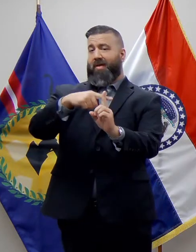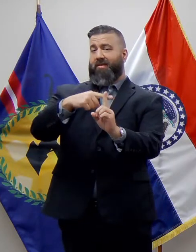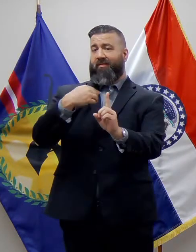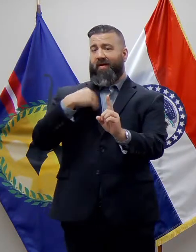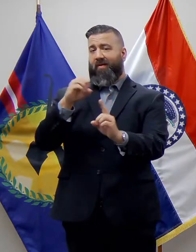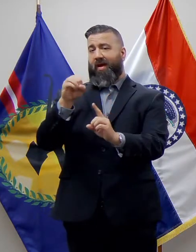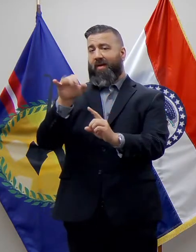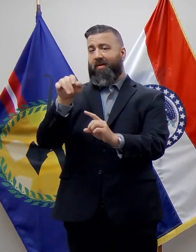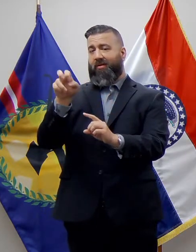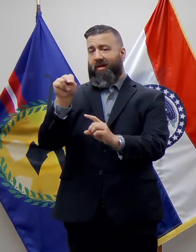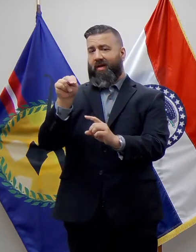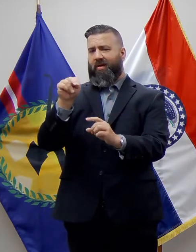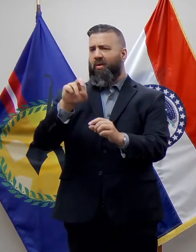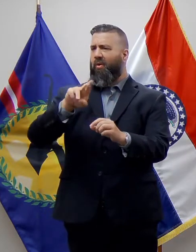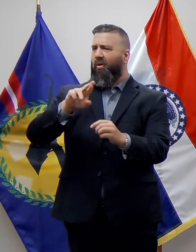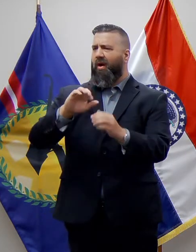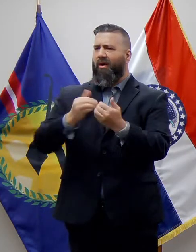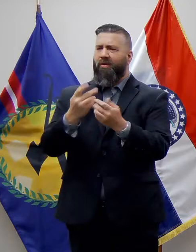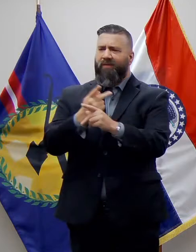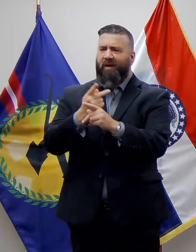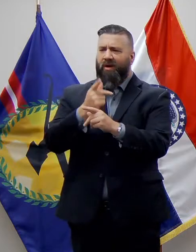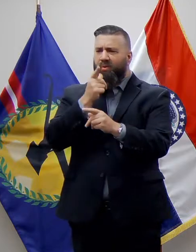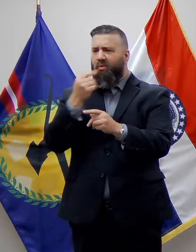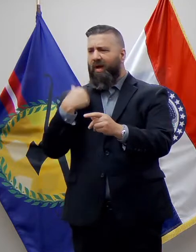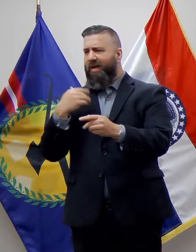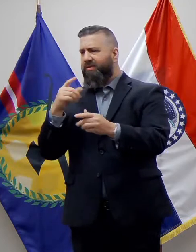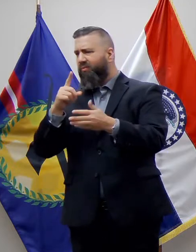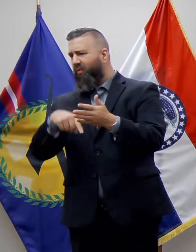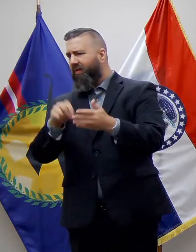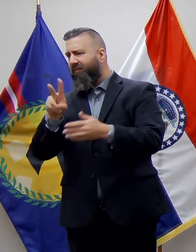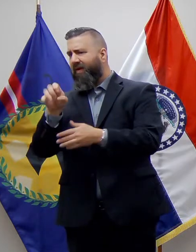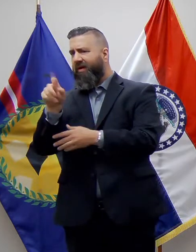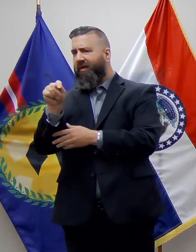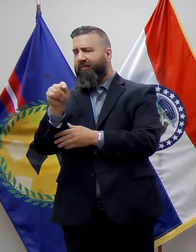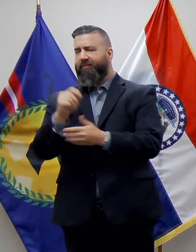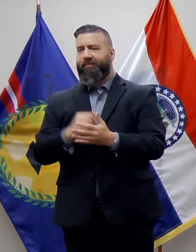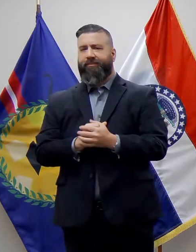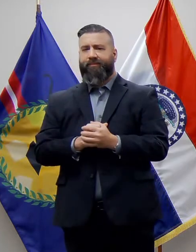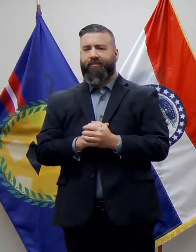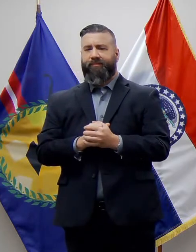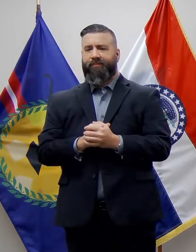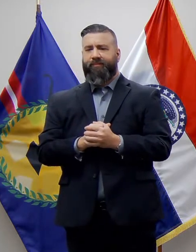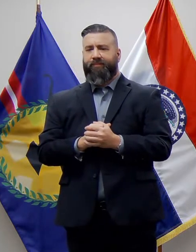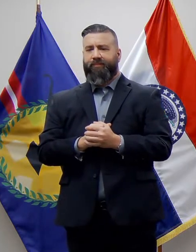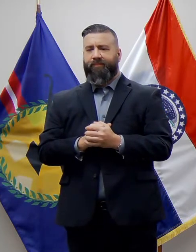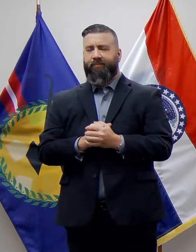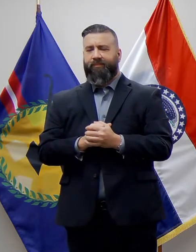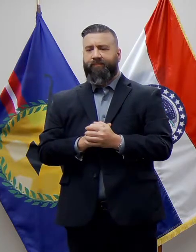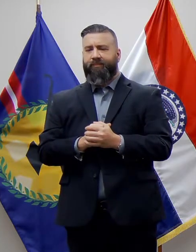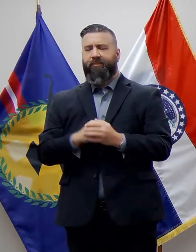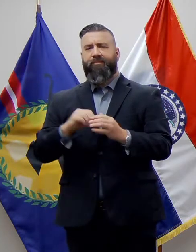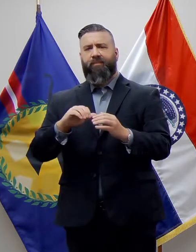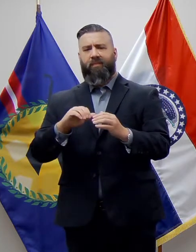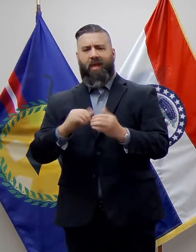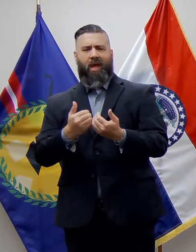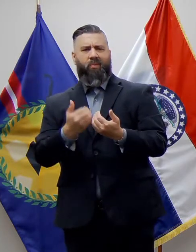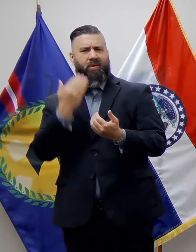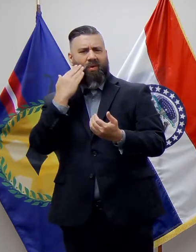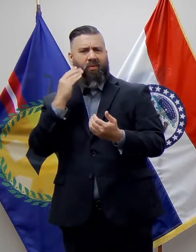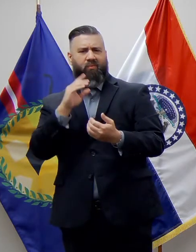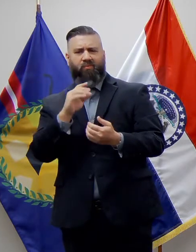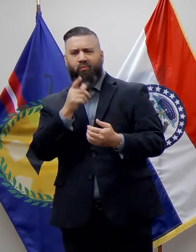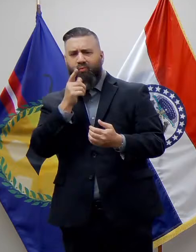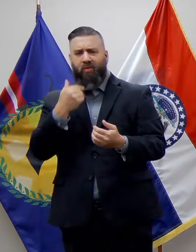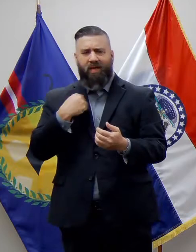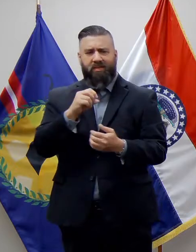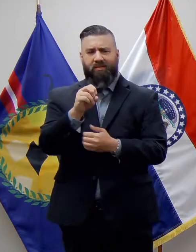the state to decide or to figure that out? So the question is, how do we know and how do we track the Omicron variant in our